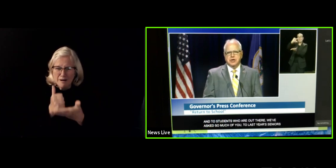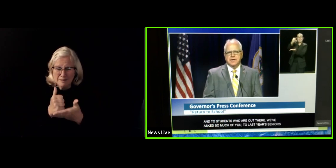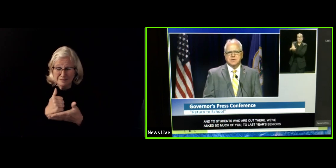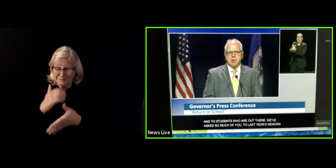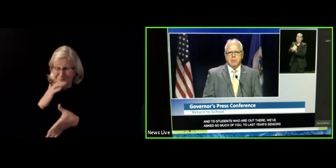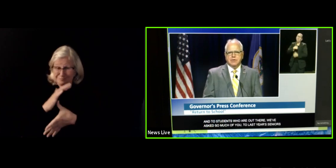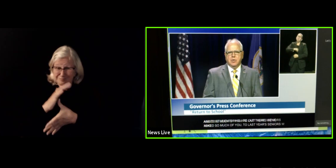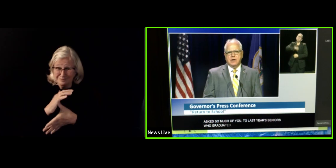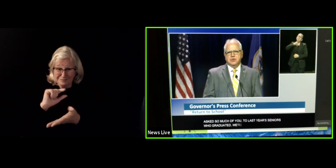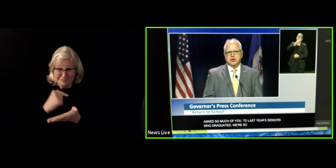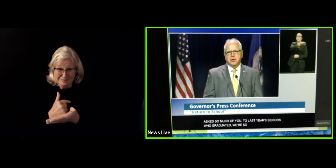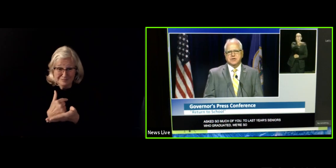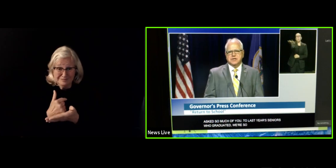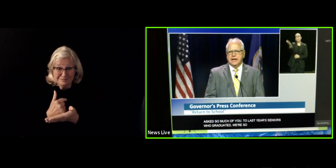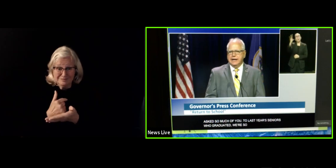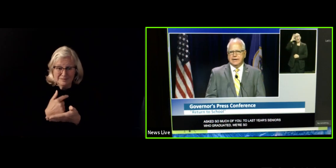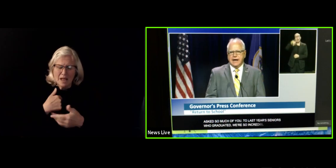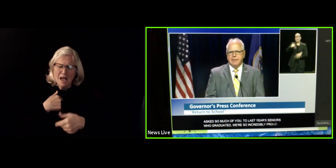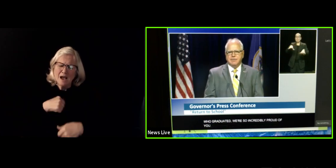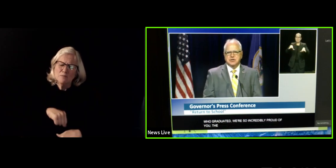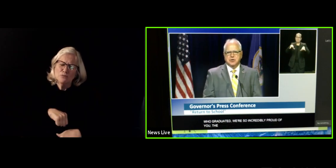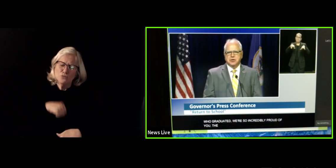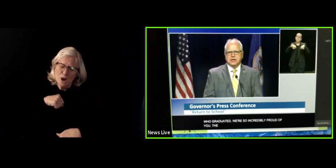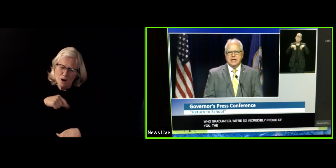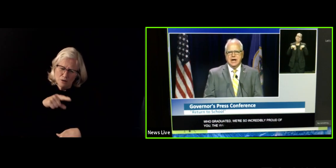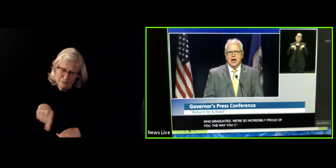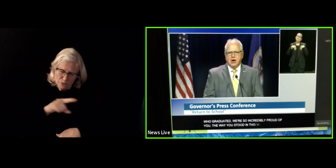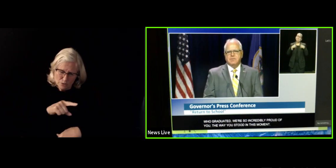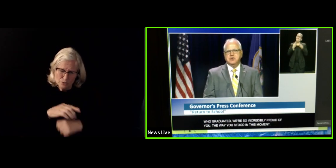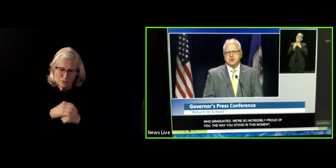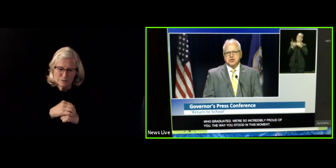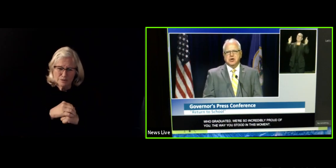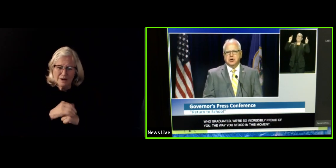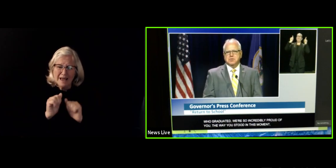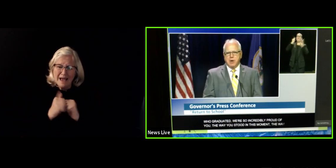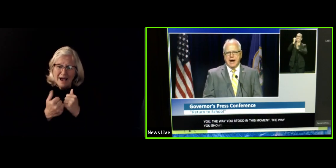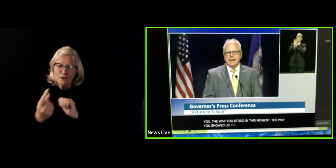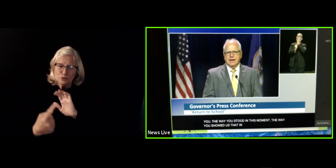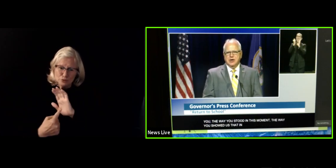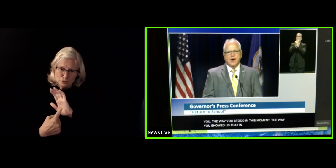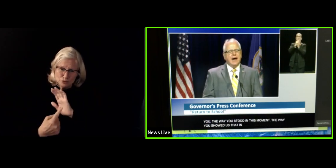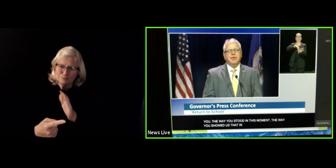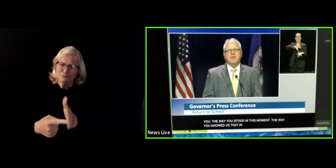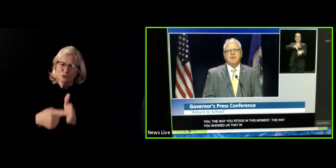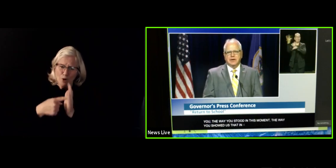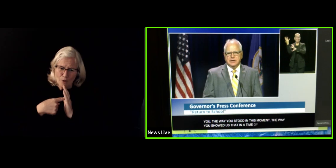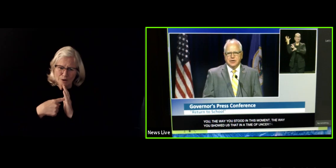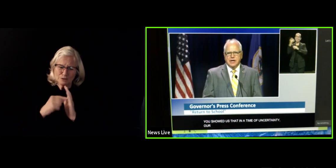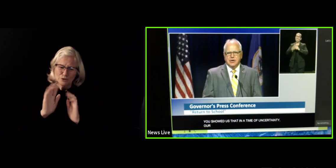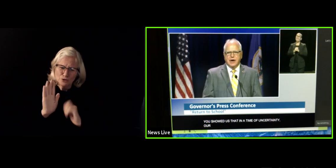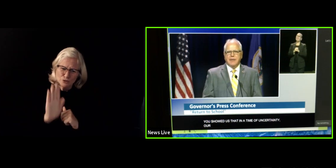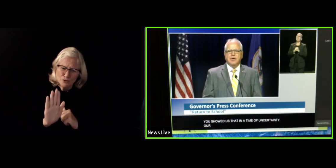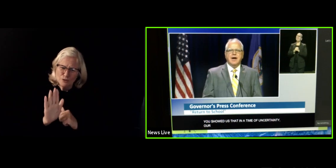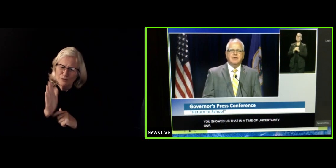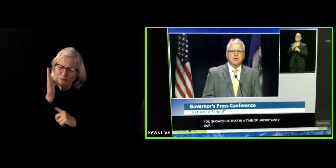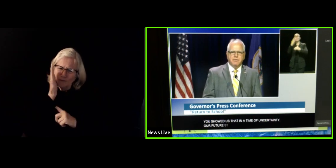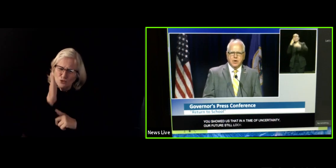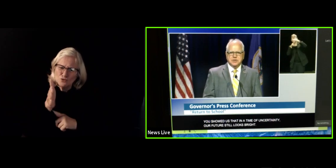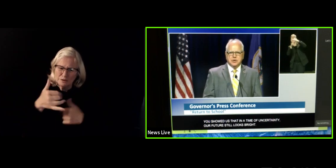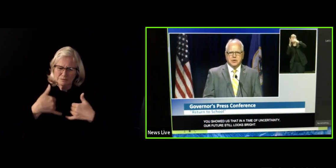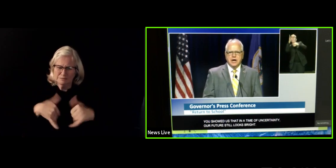stood in this moment, the way you showed us that in a time of uncertainty, our future still looks bright. You're out there volunteering, you're out there having